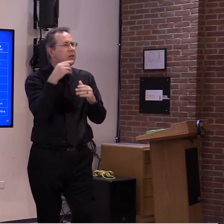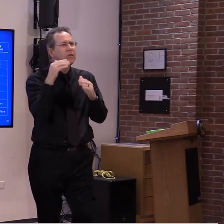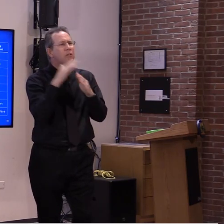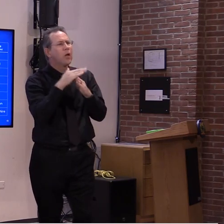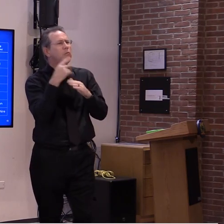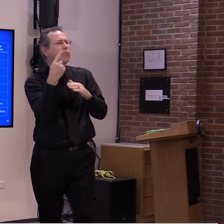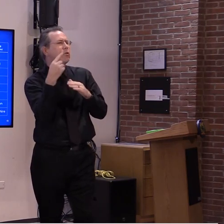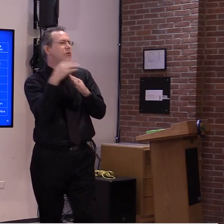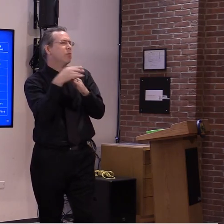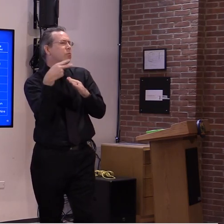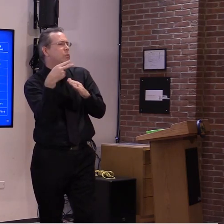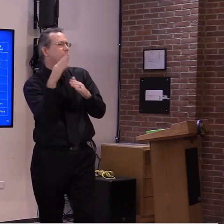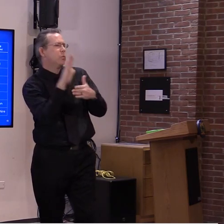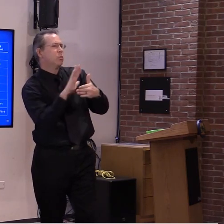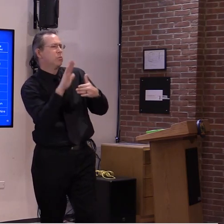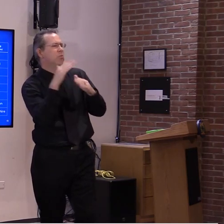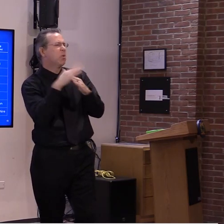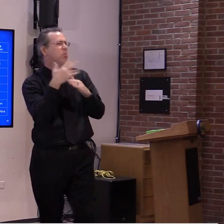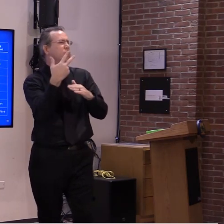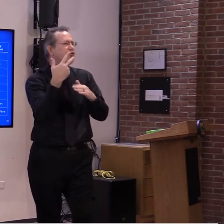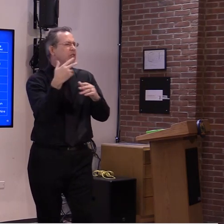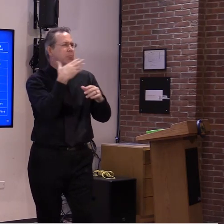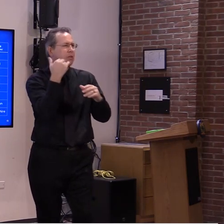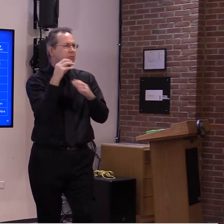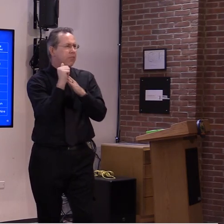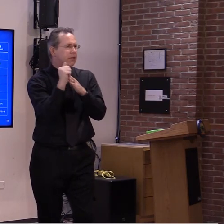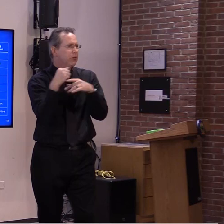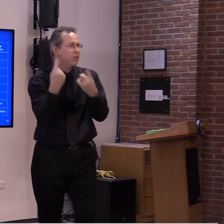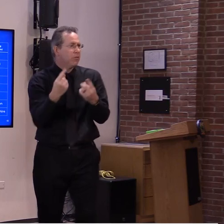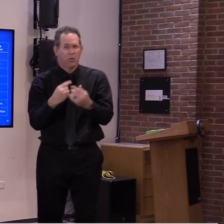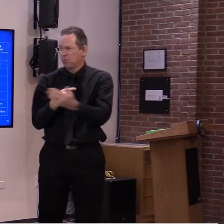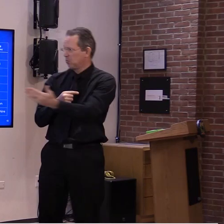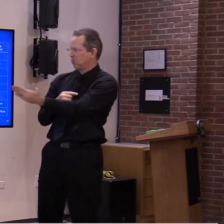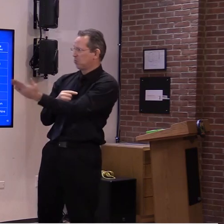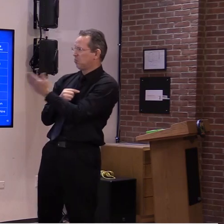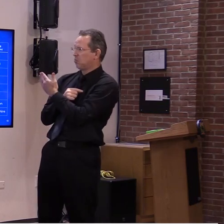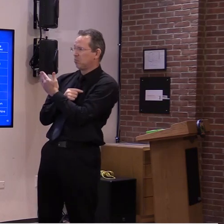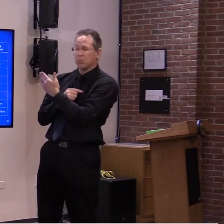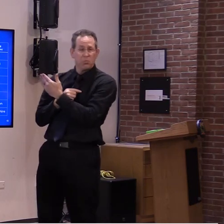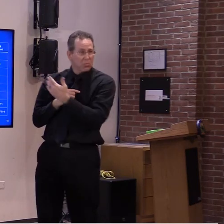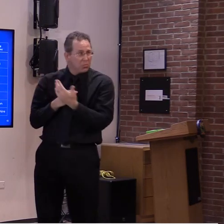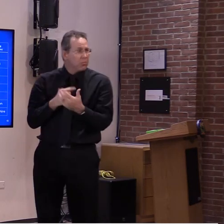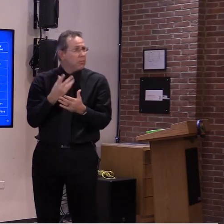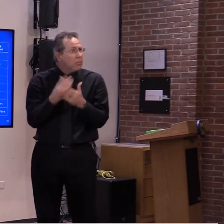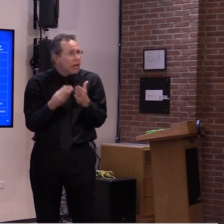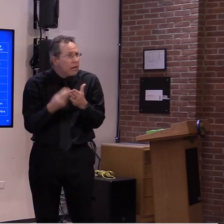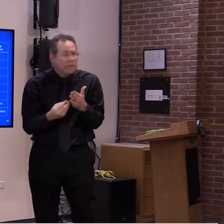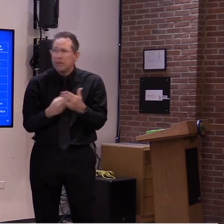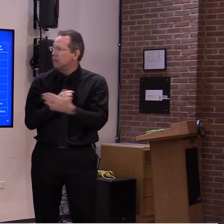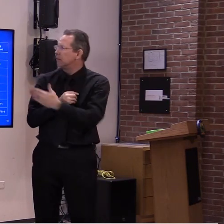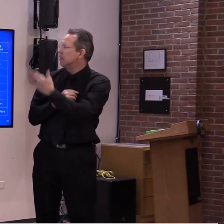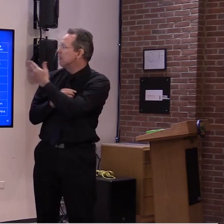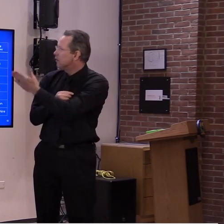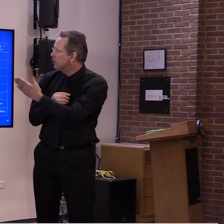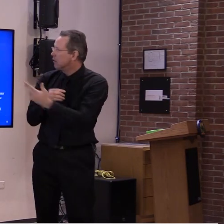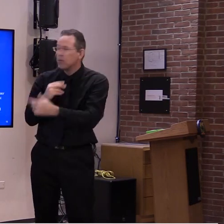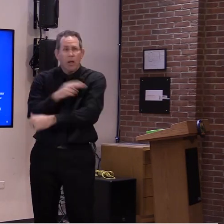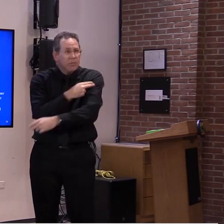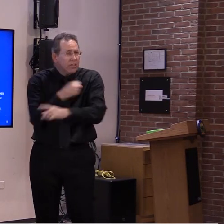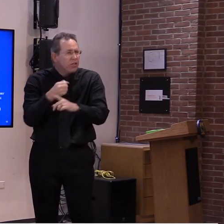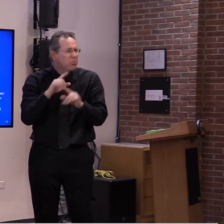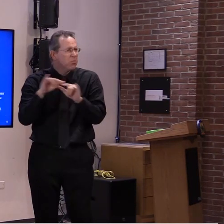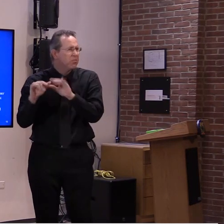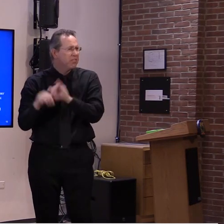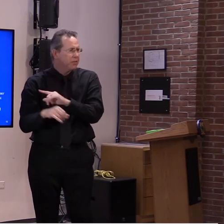work and dedication of Vermonters and their willingness to sacrifice. We're also seeing Vermont stand out on the pace